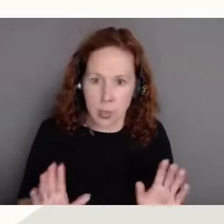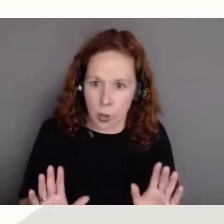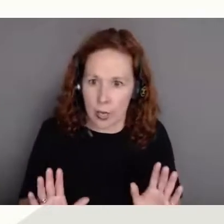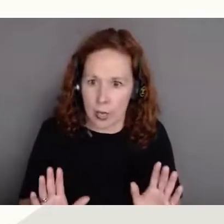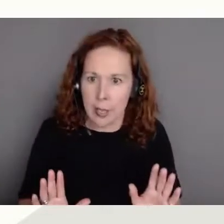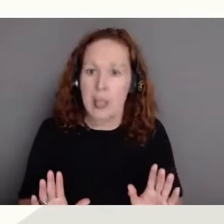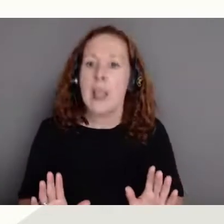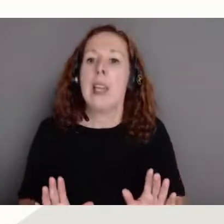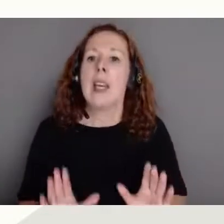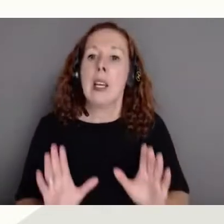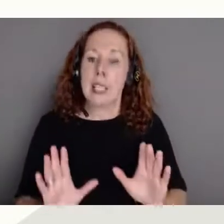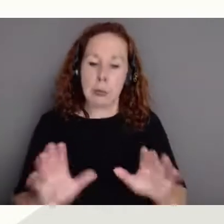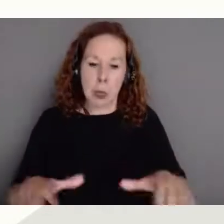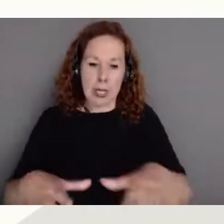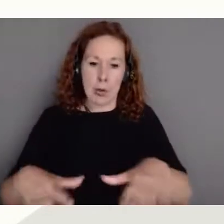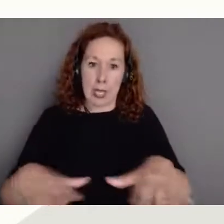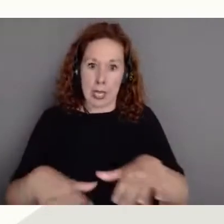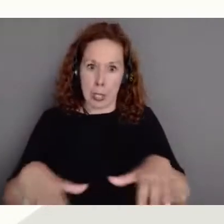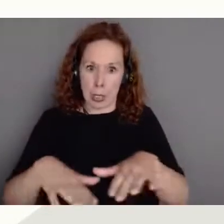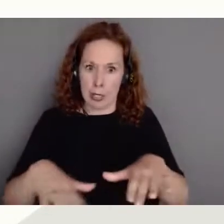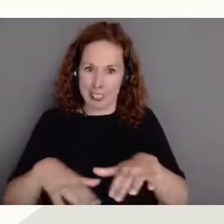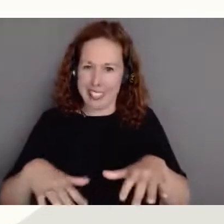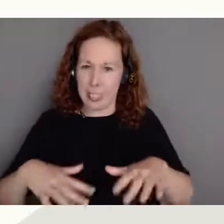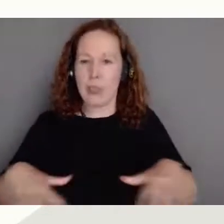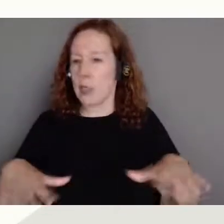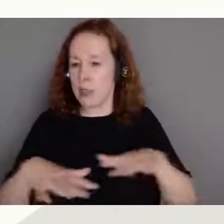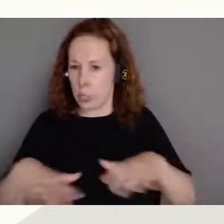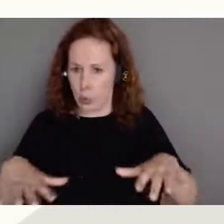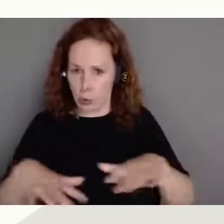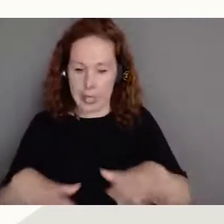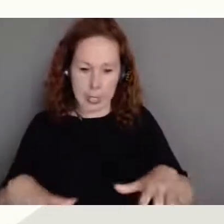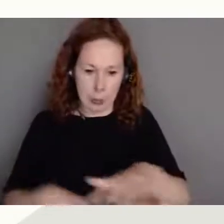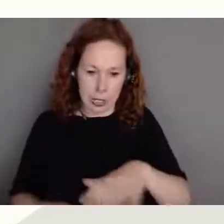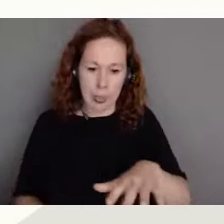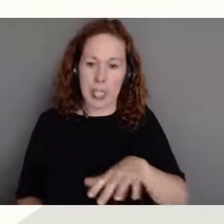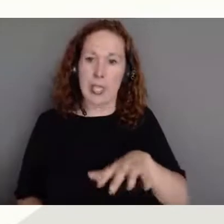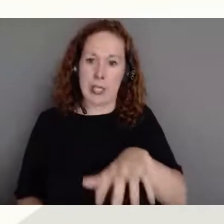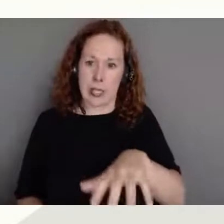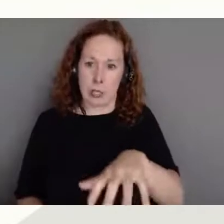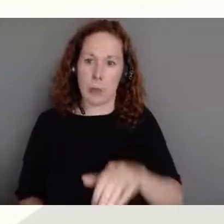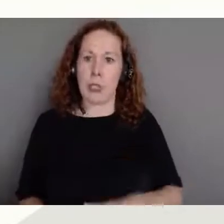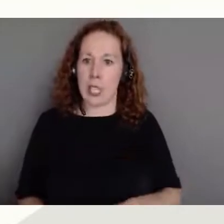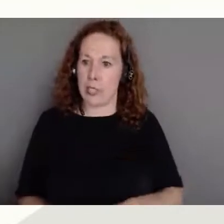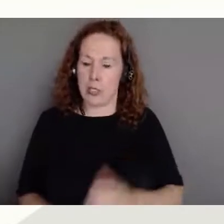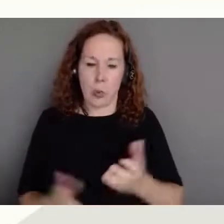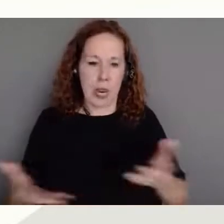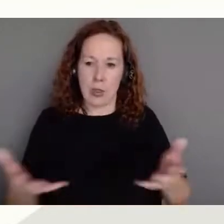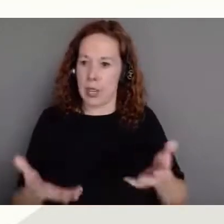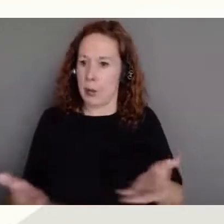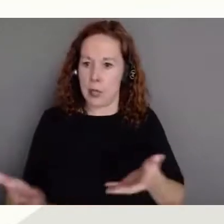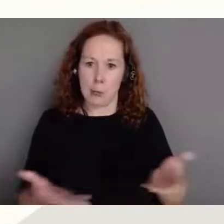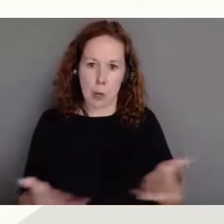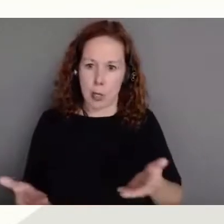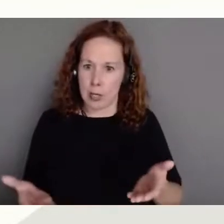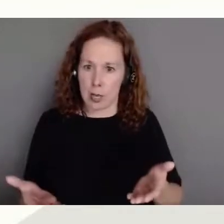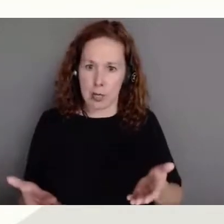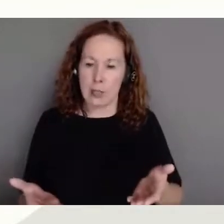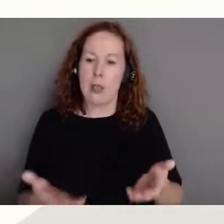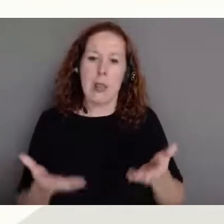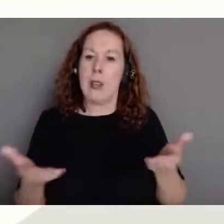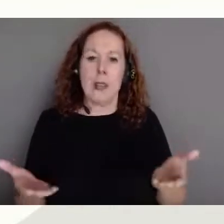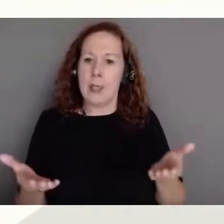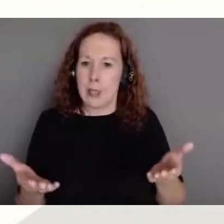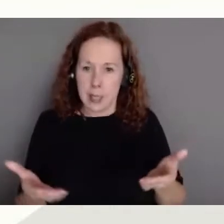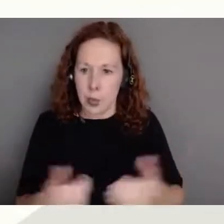mistake. Sorry. Ah. Let's put it out here. It's very visual, right? Let's put it out here. It's the interpretation. So everything about this Yeah.